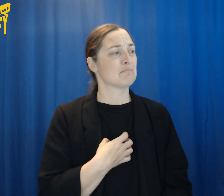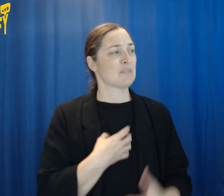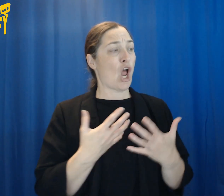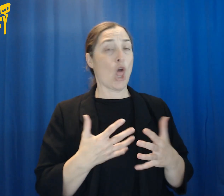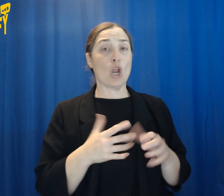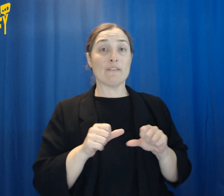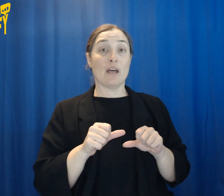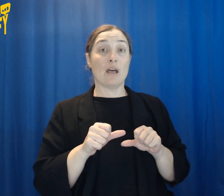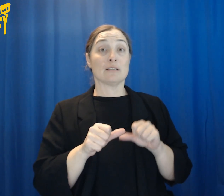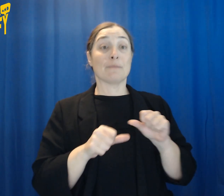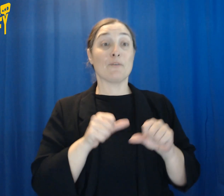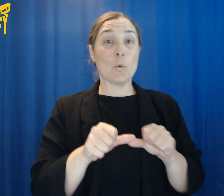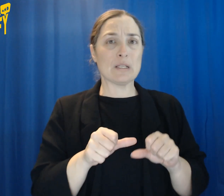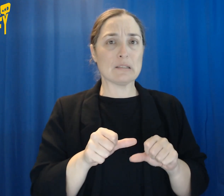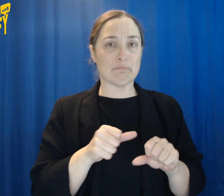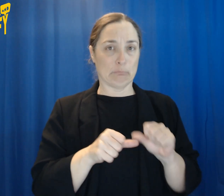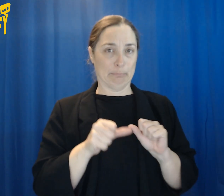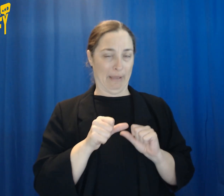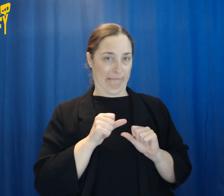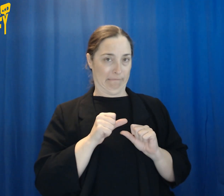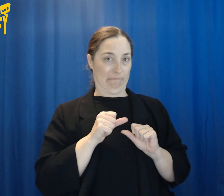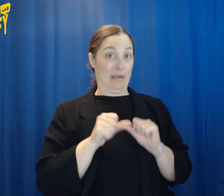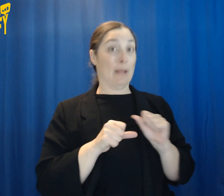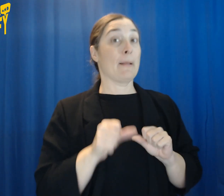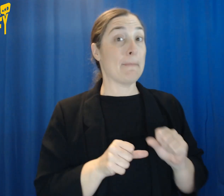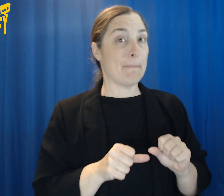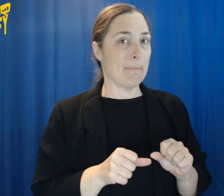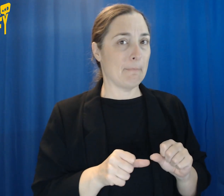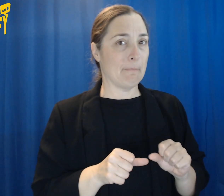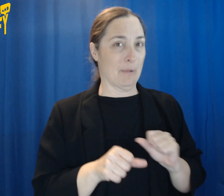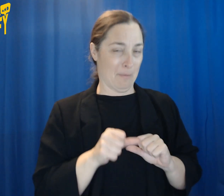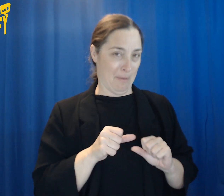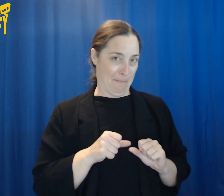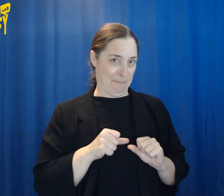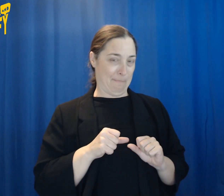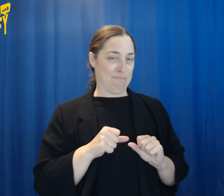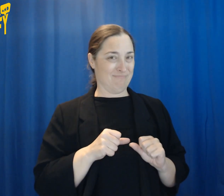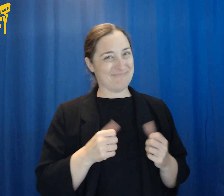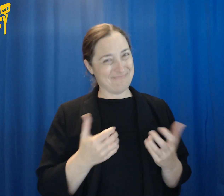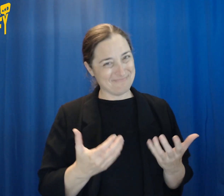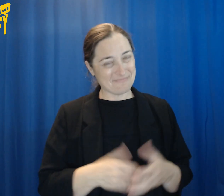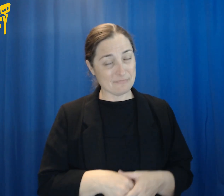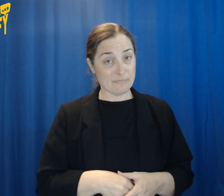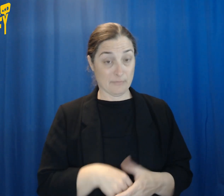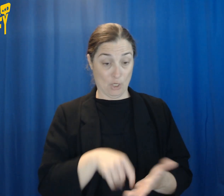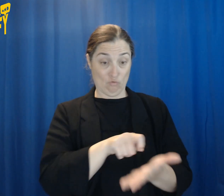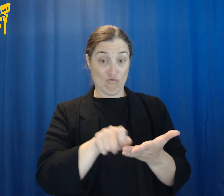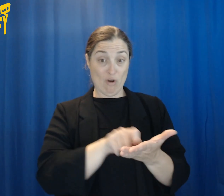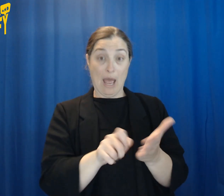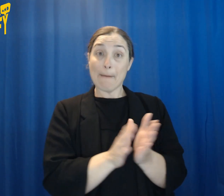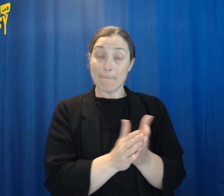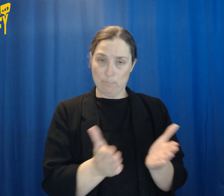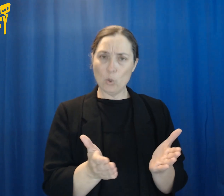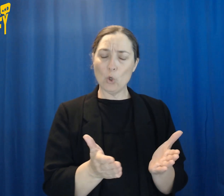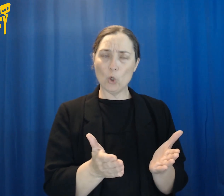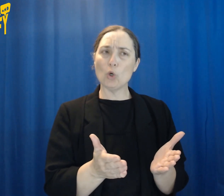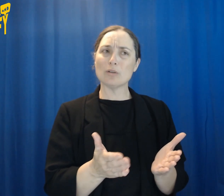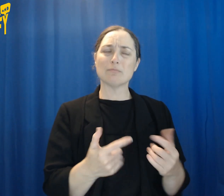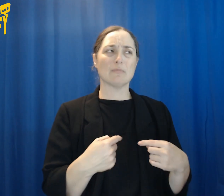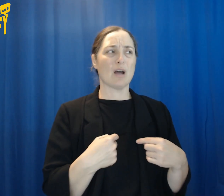few steps back, a lot of steps forward, a lot of steps back. Writing the book, there was a lot of times when I would have